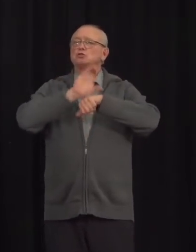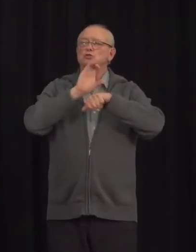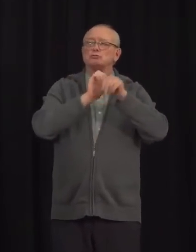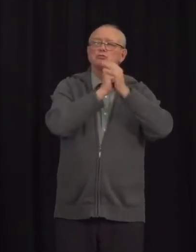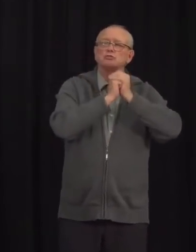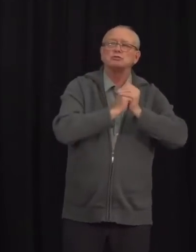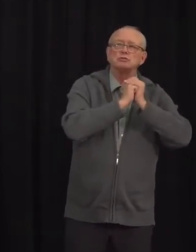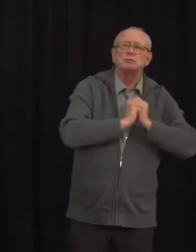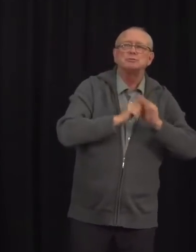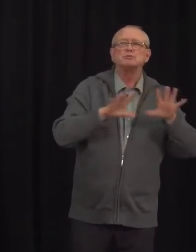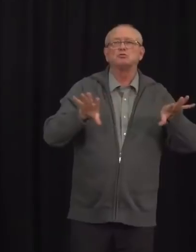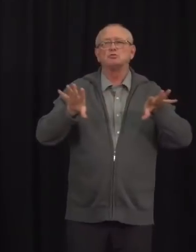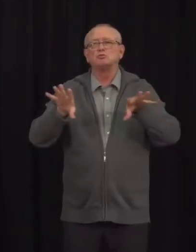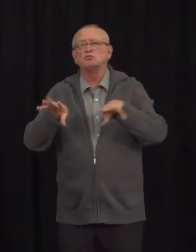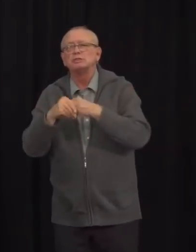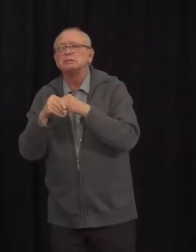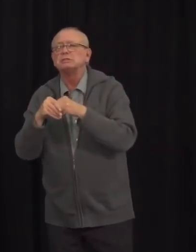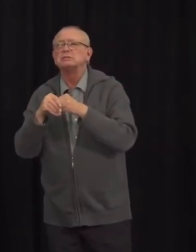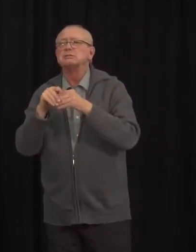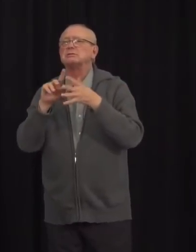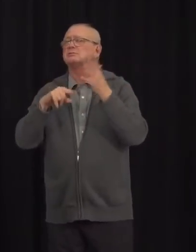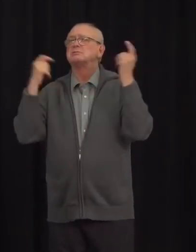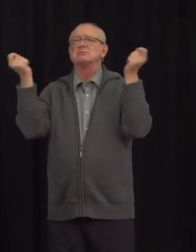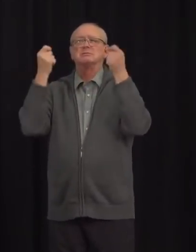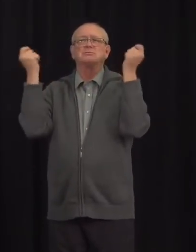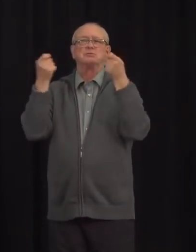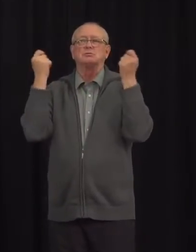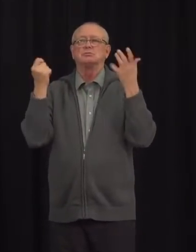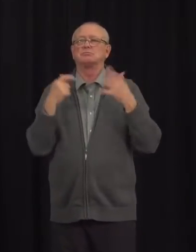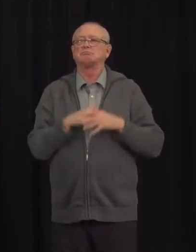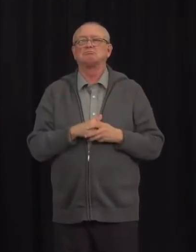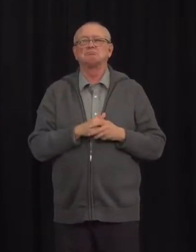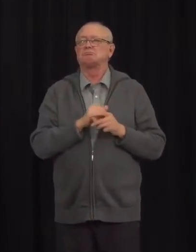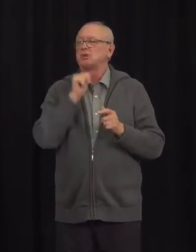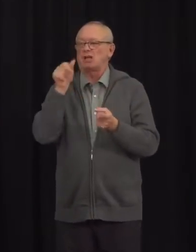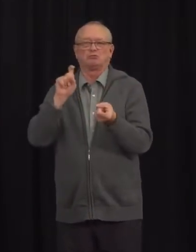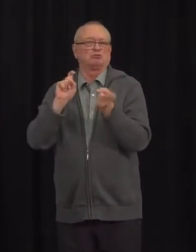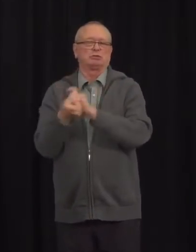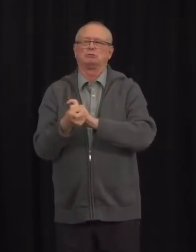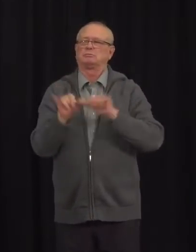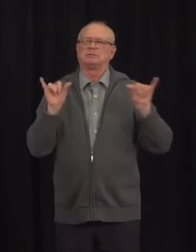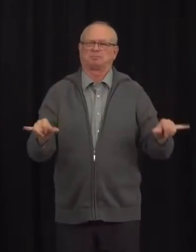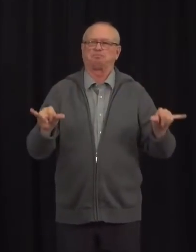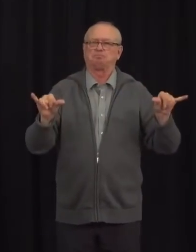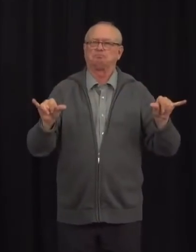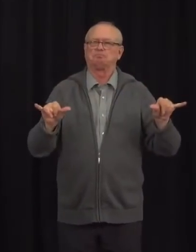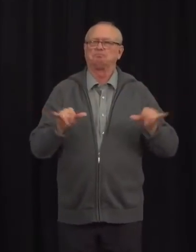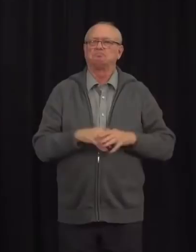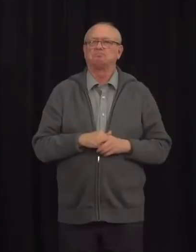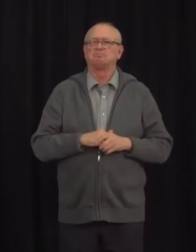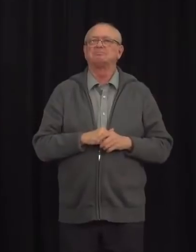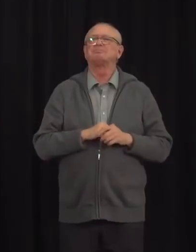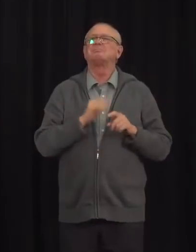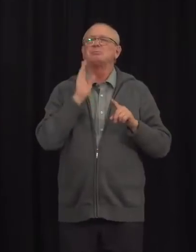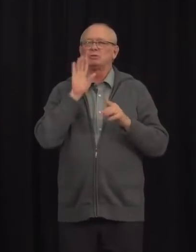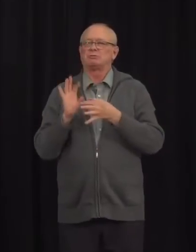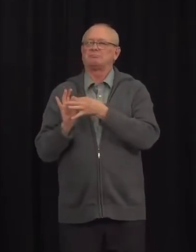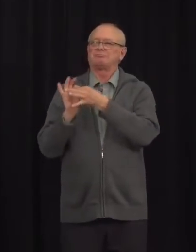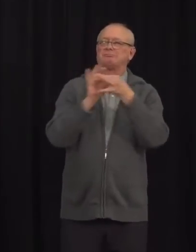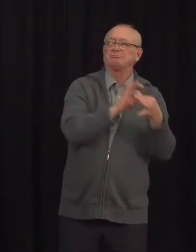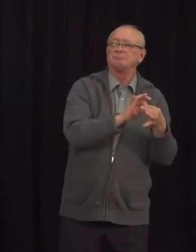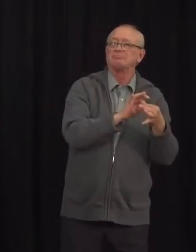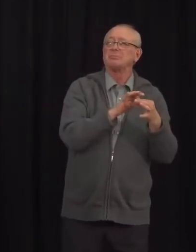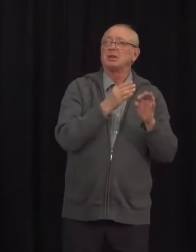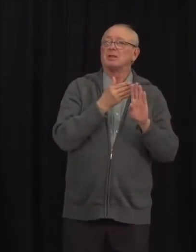funeral ceremonies. However, it would apply to gatherings that may occur before or after these events, such as